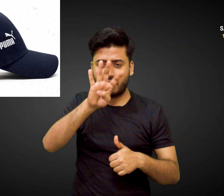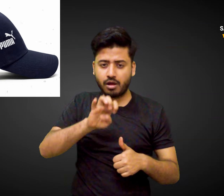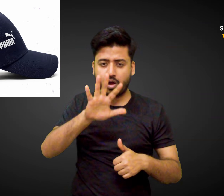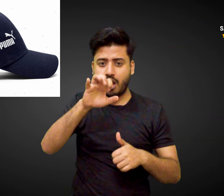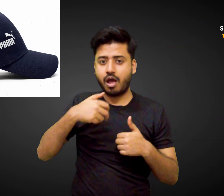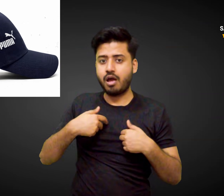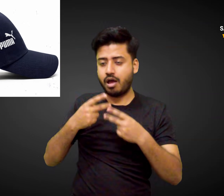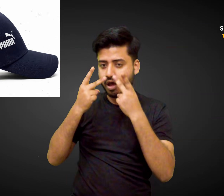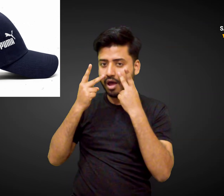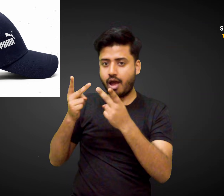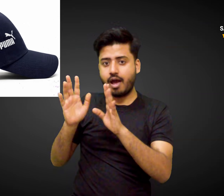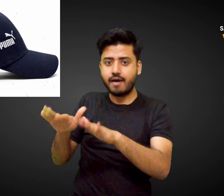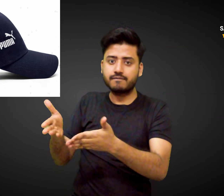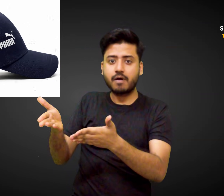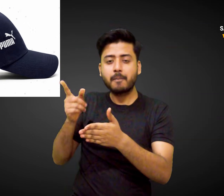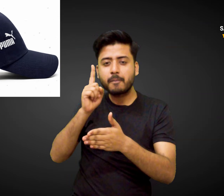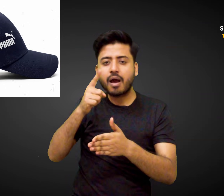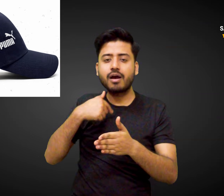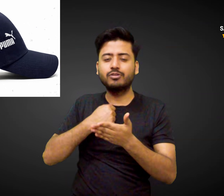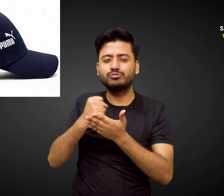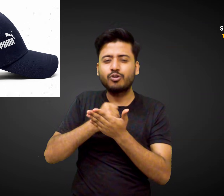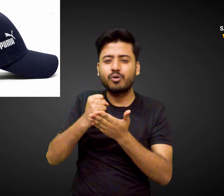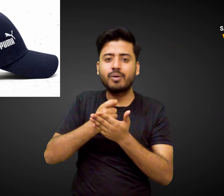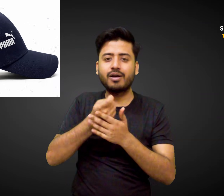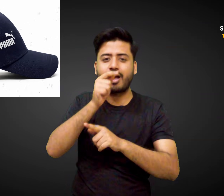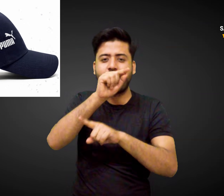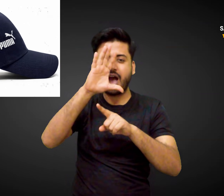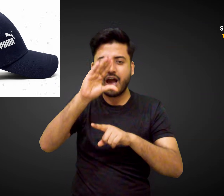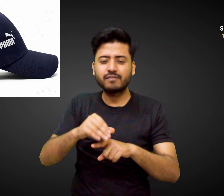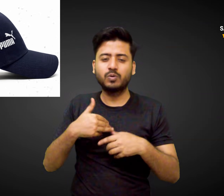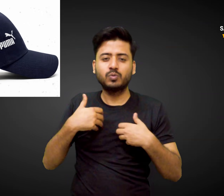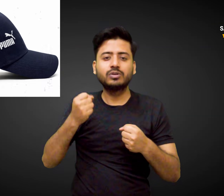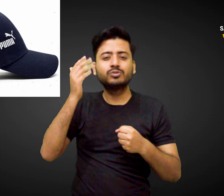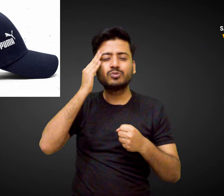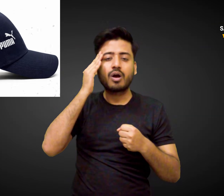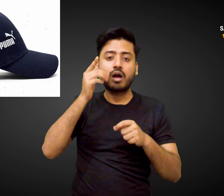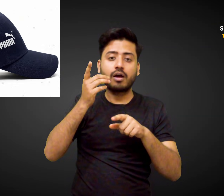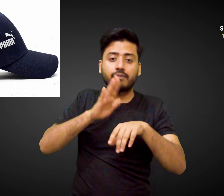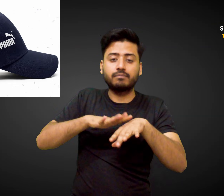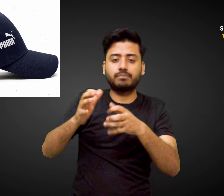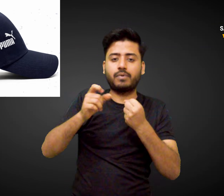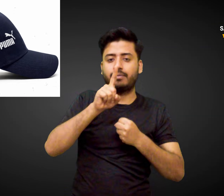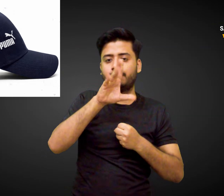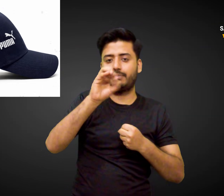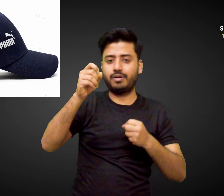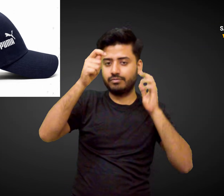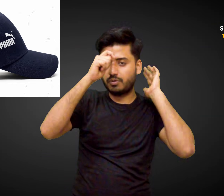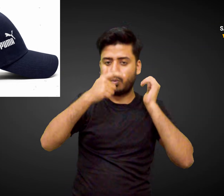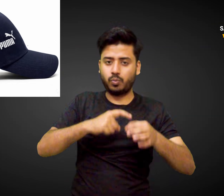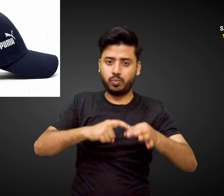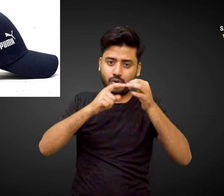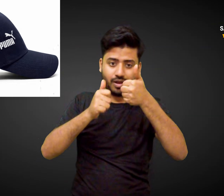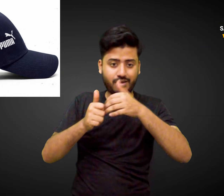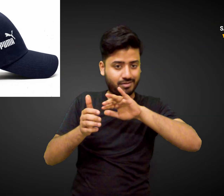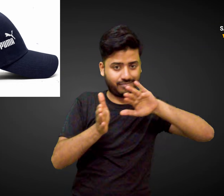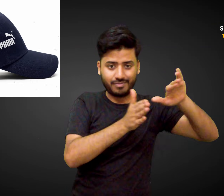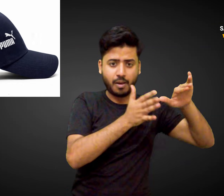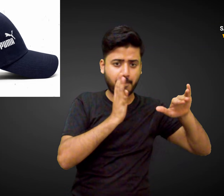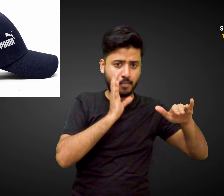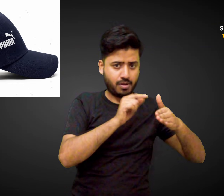cause traction alopecia by putting constant pressure on hair follicles. The cap should not leave an indentation on your forehead. Choose